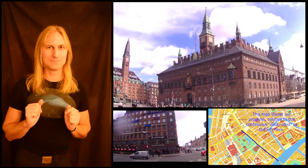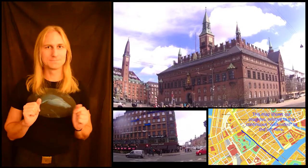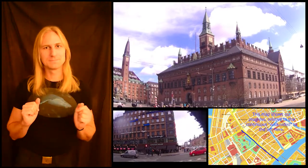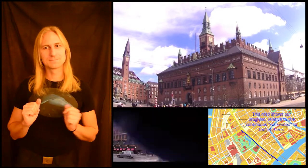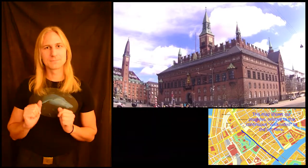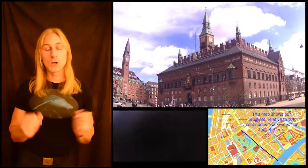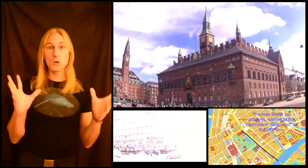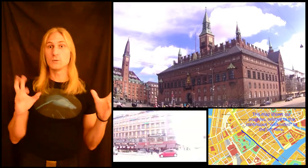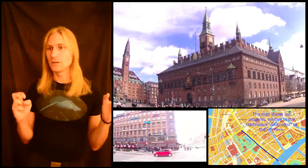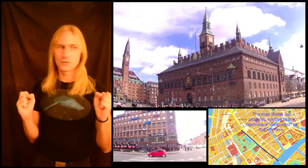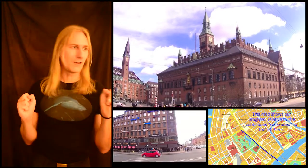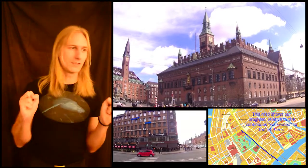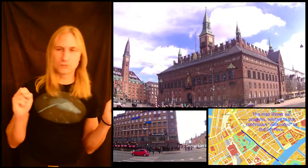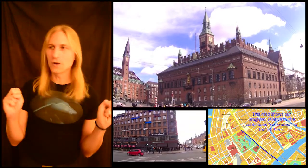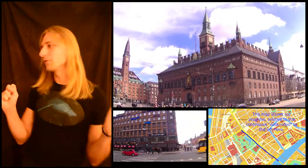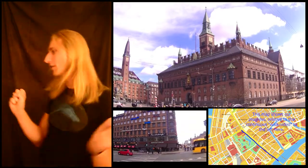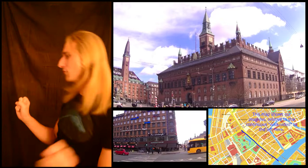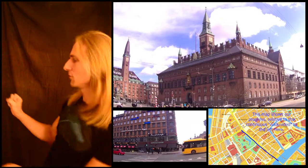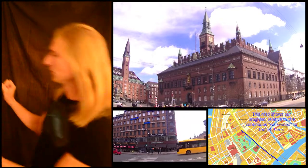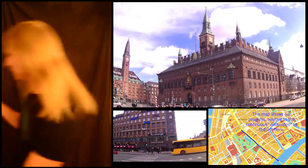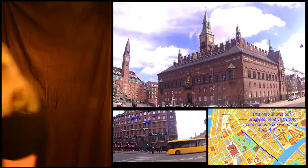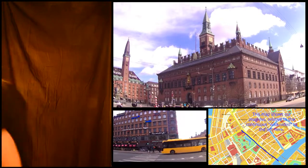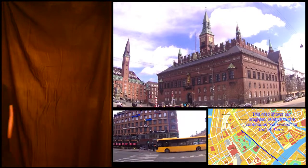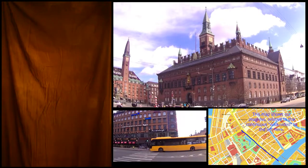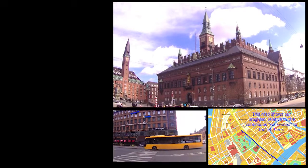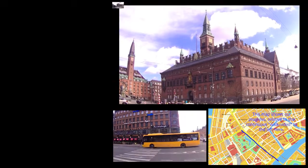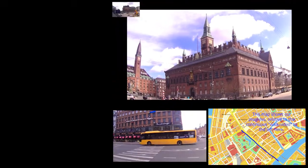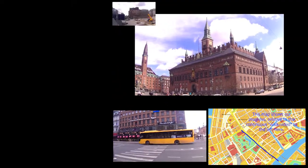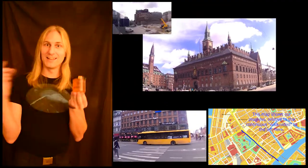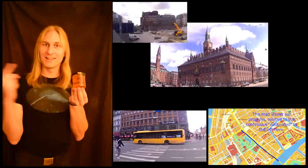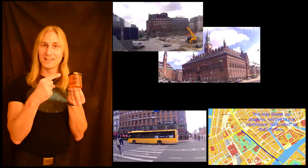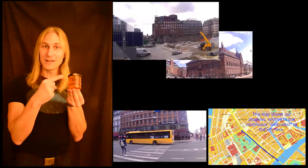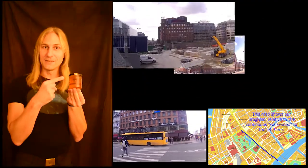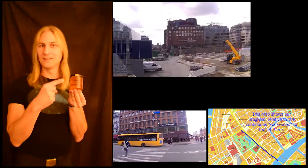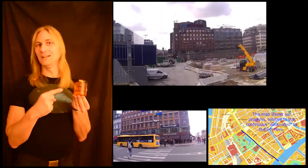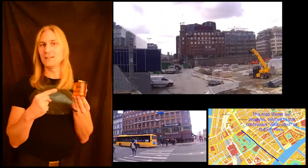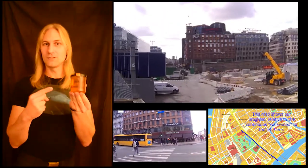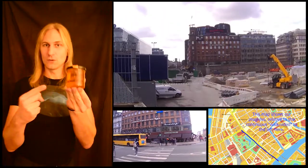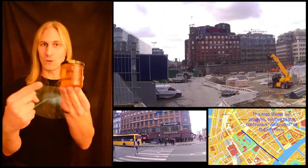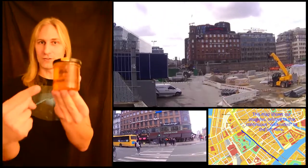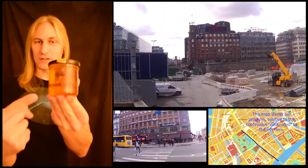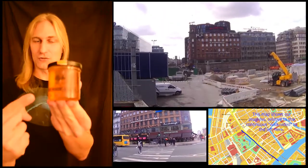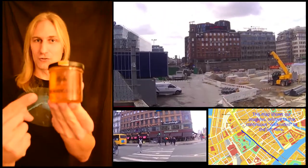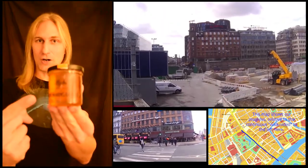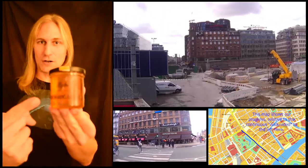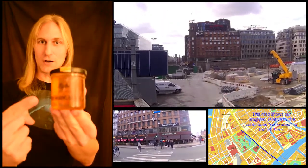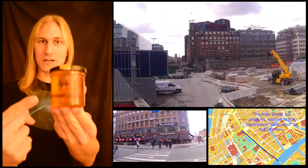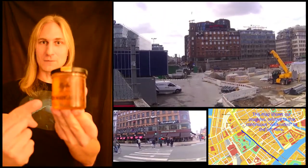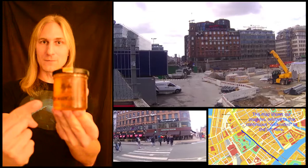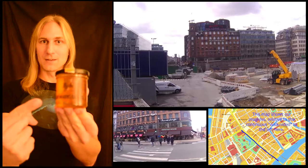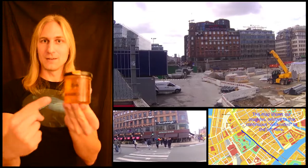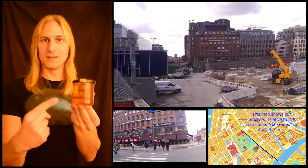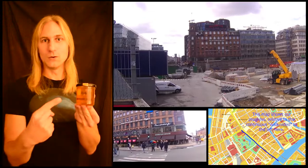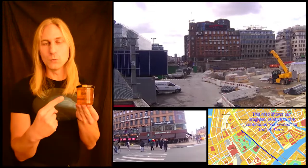Copenhagen. Oh dear, I should have had a jar of honey to show you. Here is one such jar of